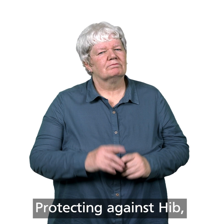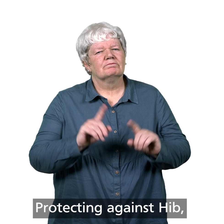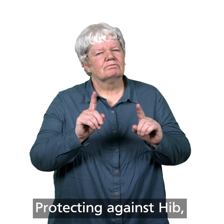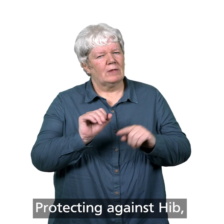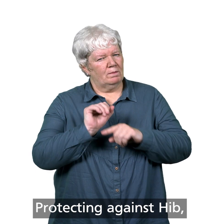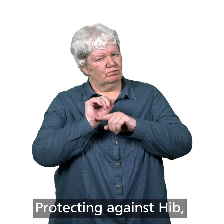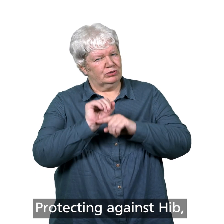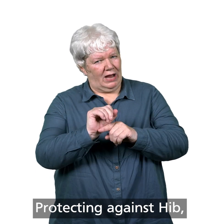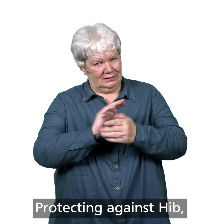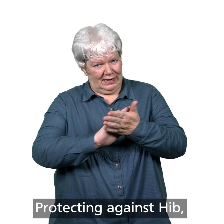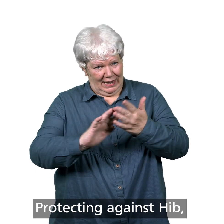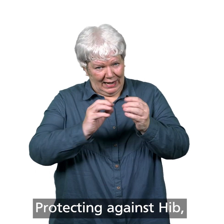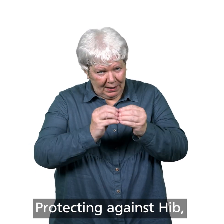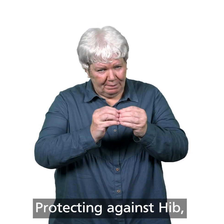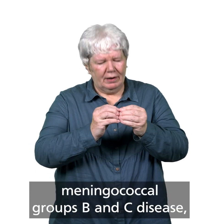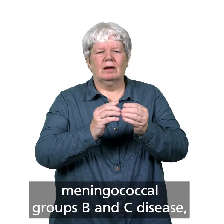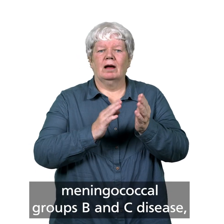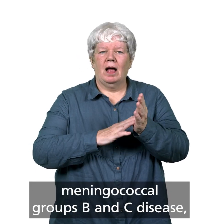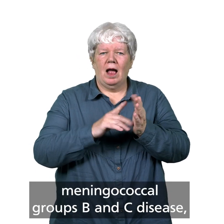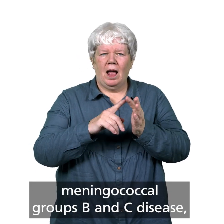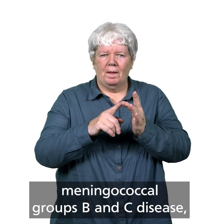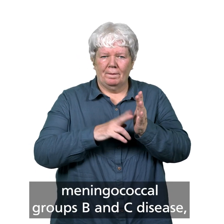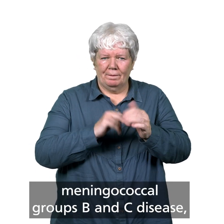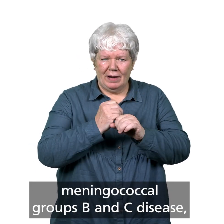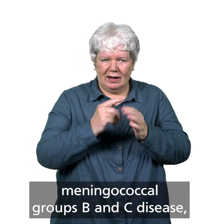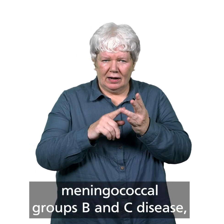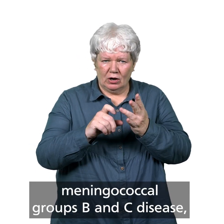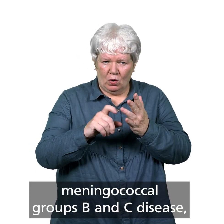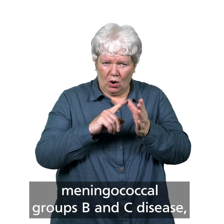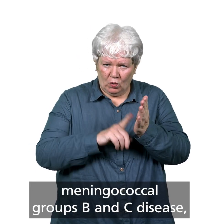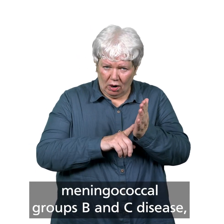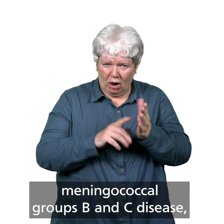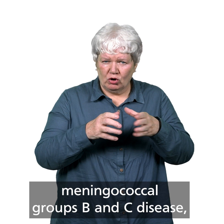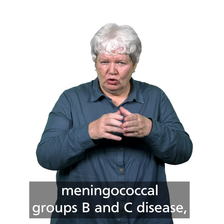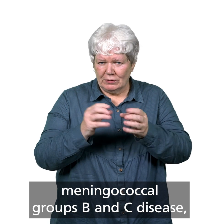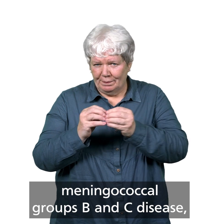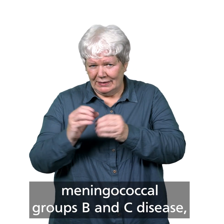Protecting against Hib, meningococcal groups B and C disease,